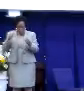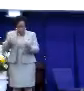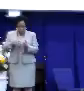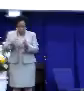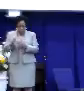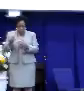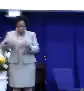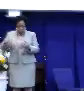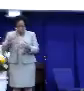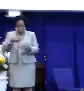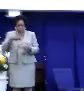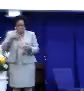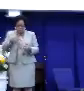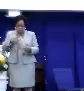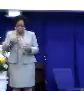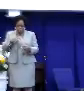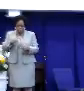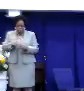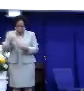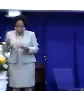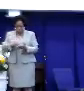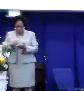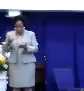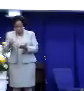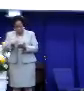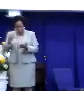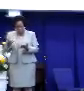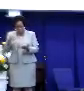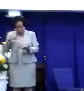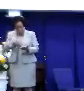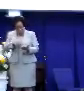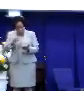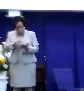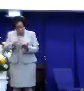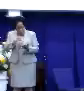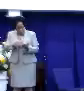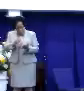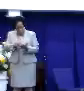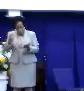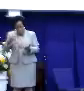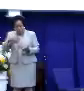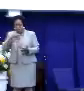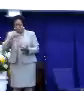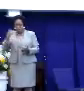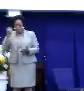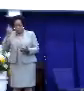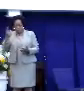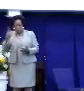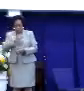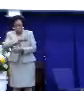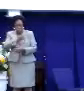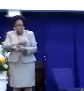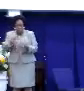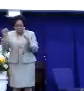that we have to really unpack, because sometimes we don't realize the authority and